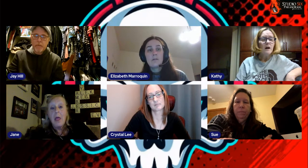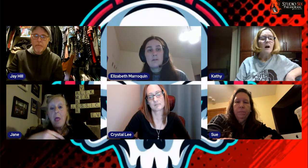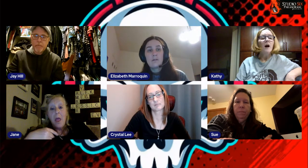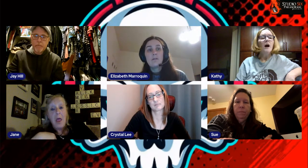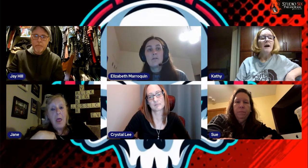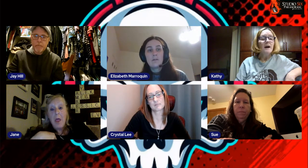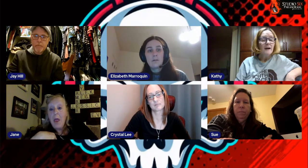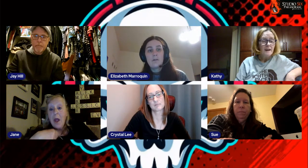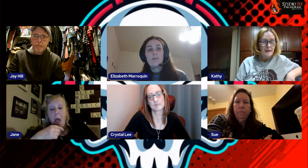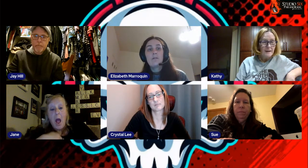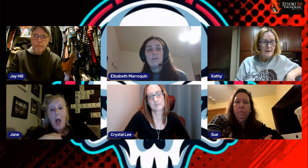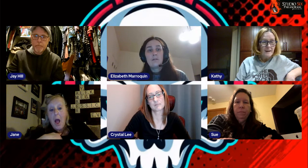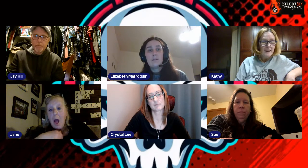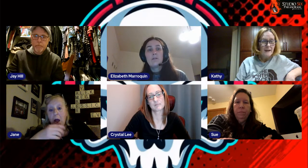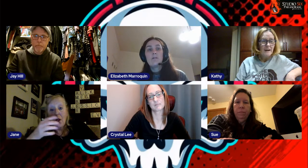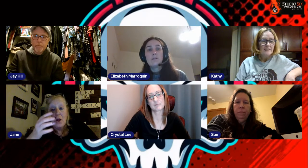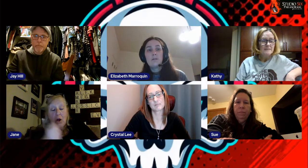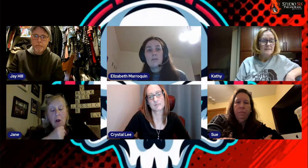Yes.